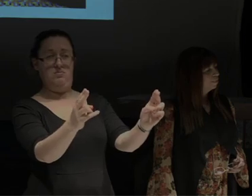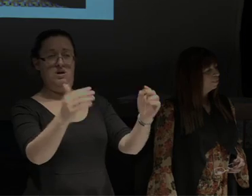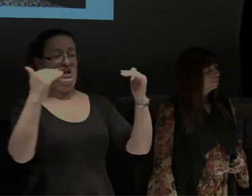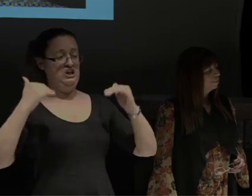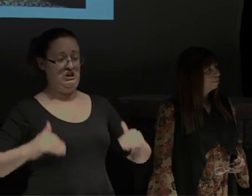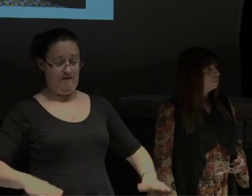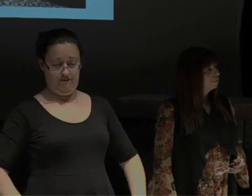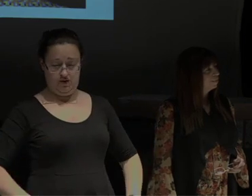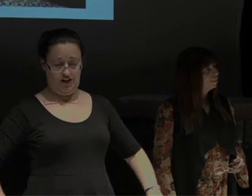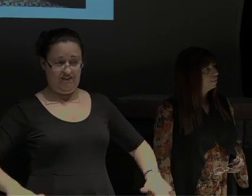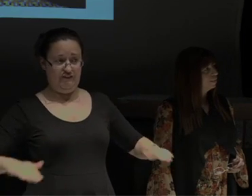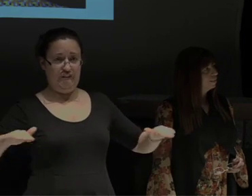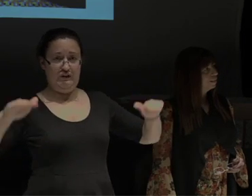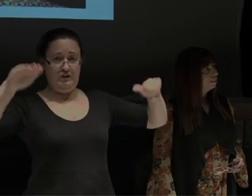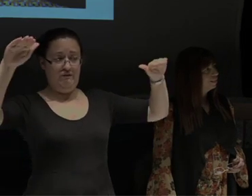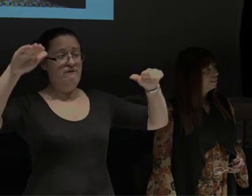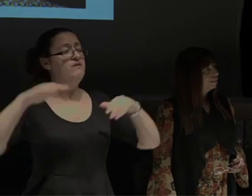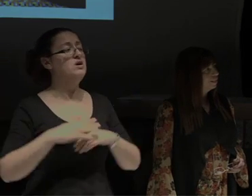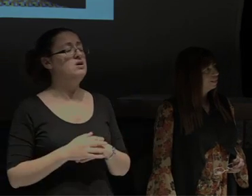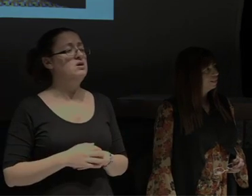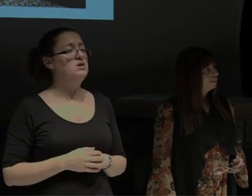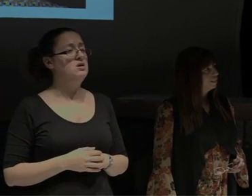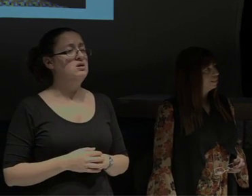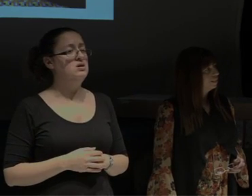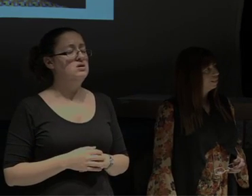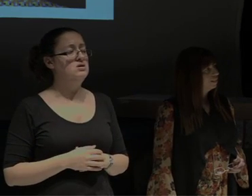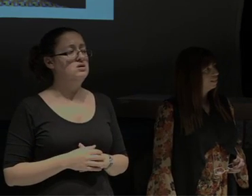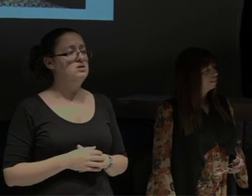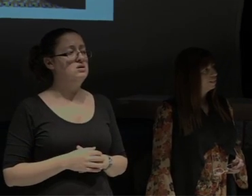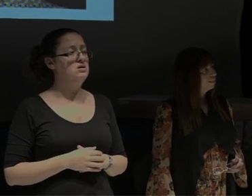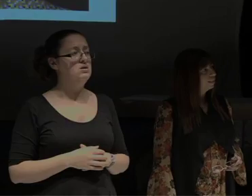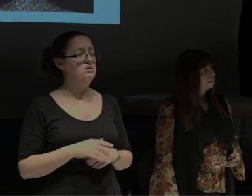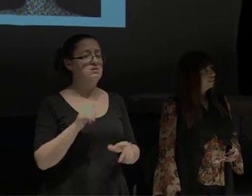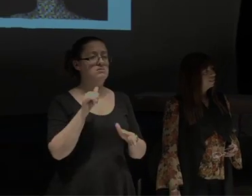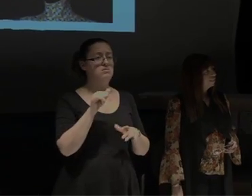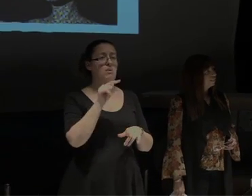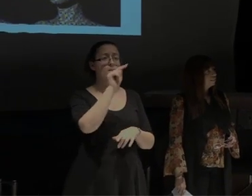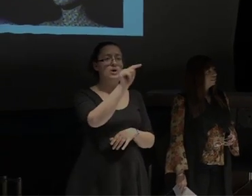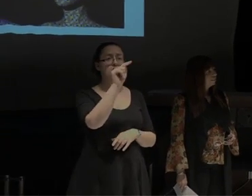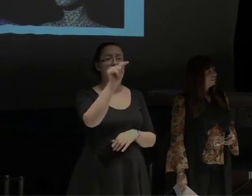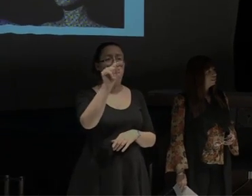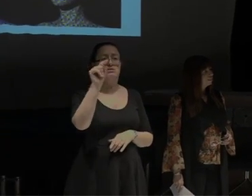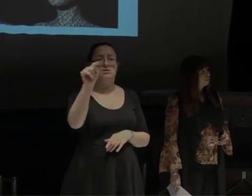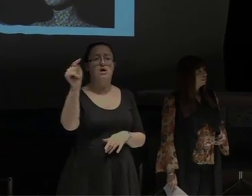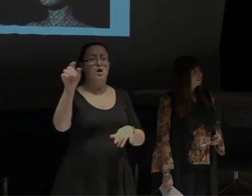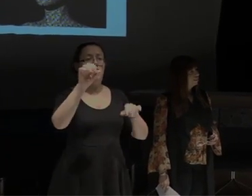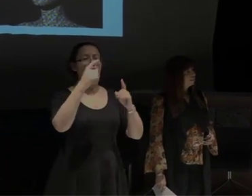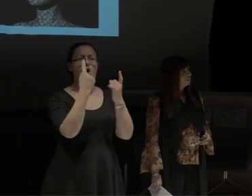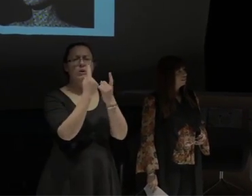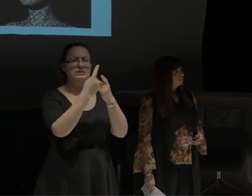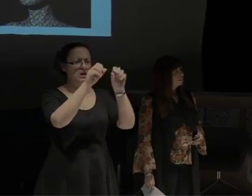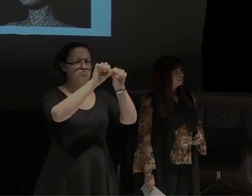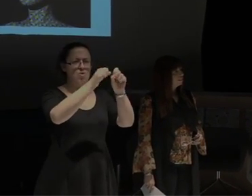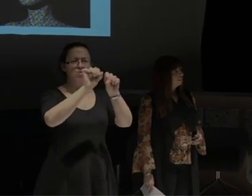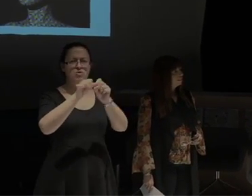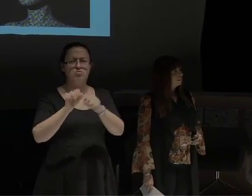shelves from here all the way up. And he started pointing out all these broken objects.